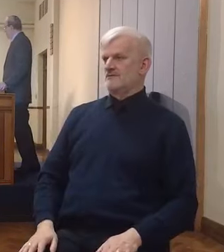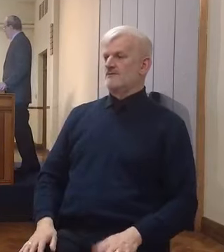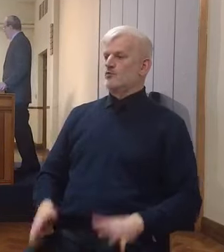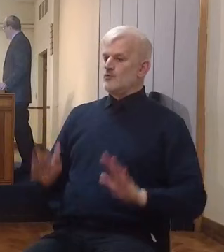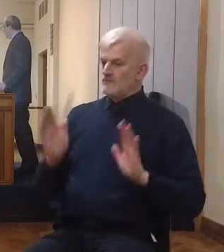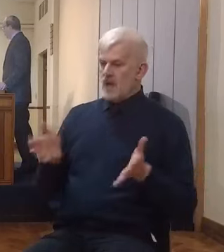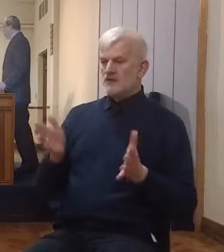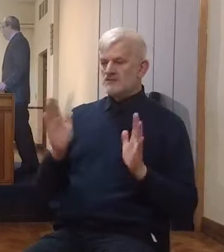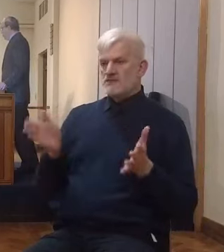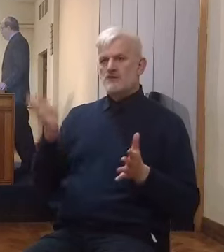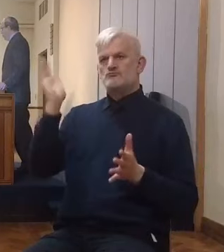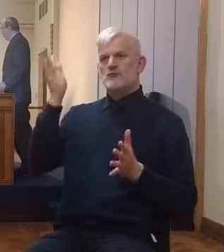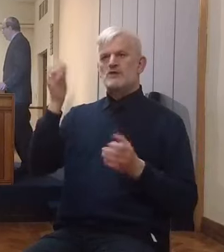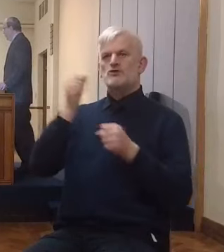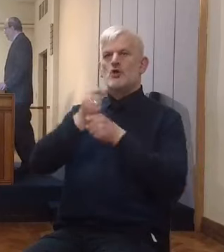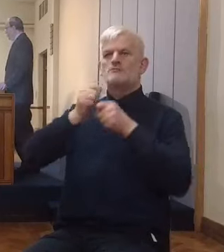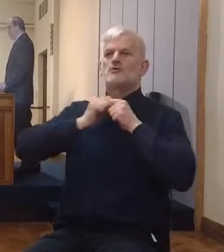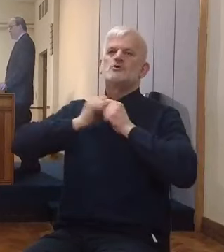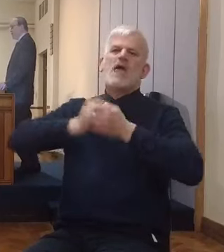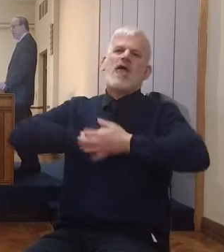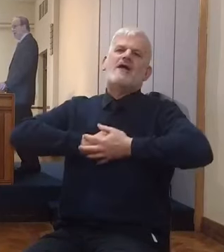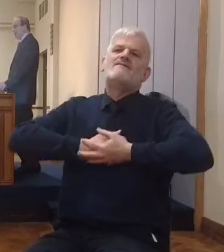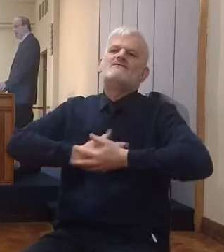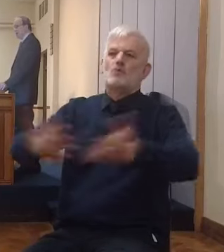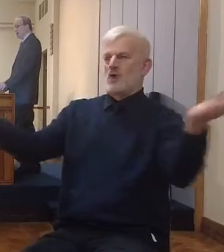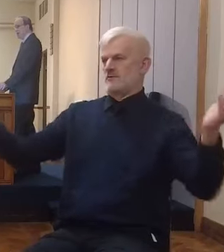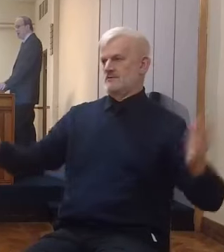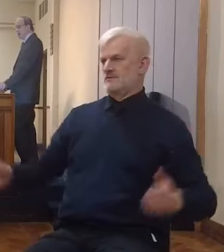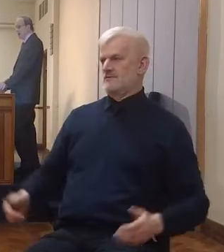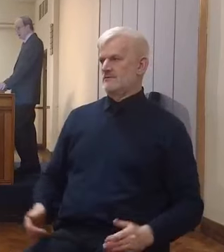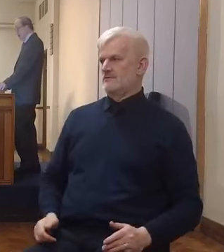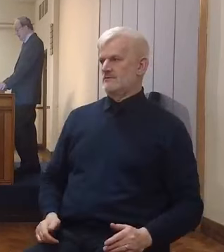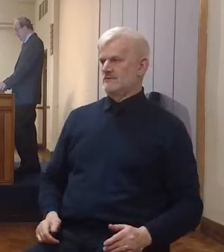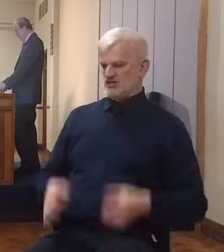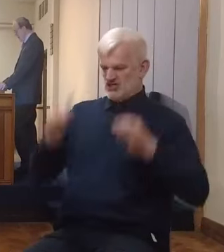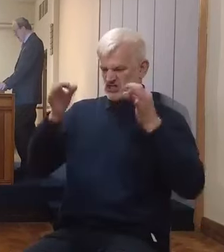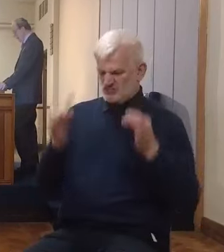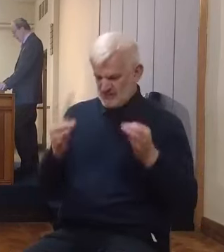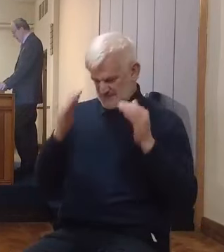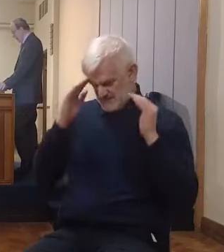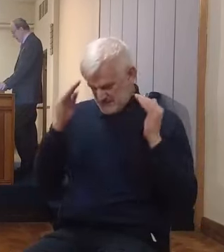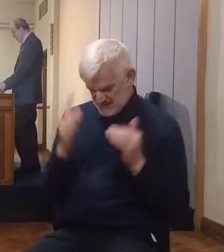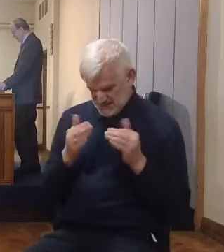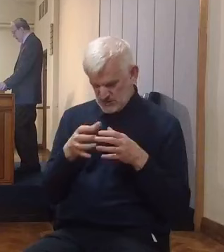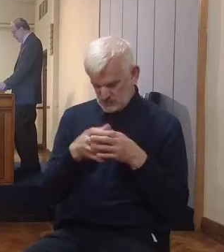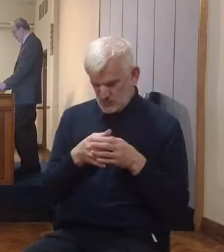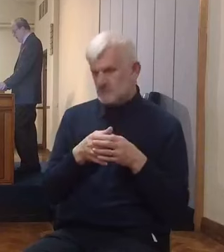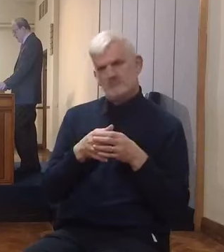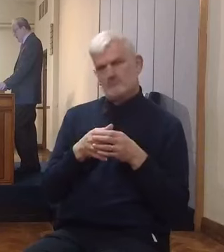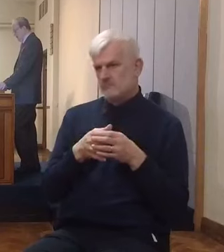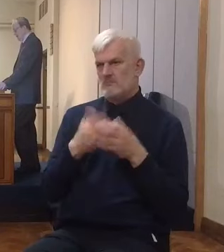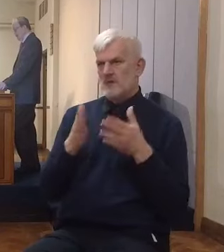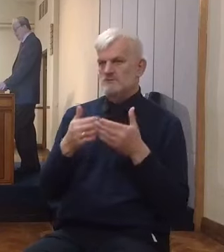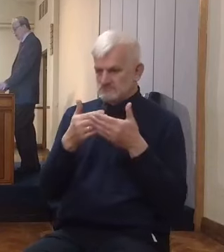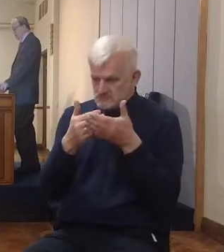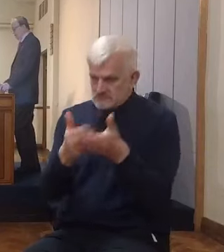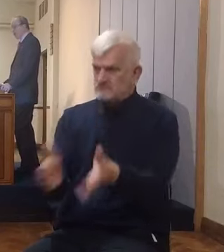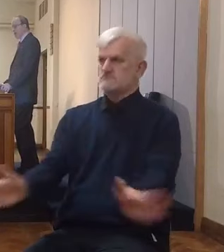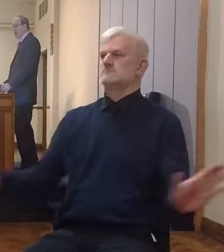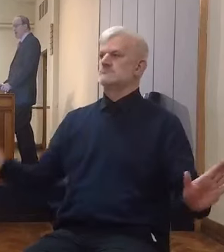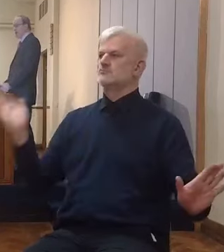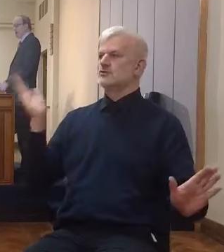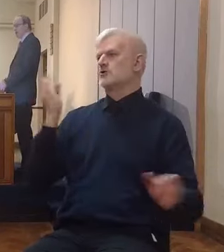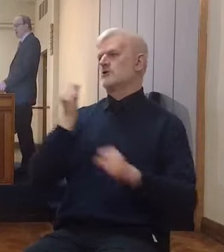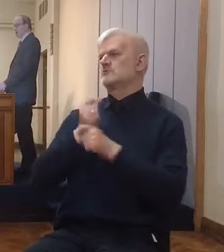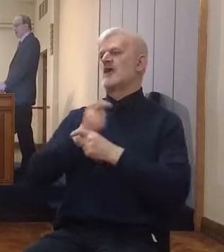of the gospel to all. These things are marvelous, and they had the pivotal issue. In more